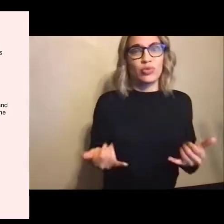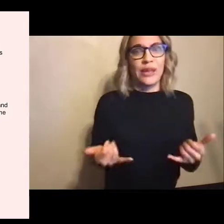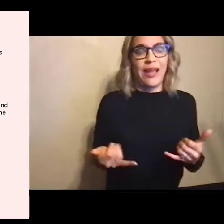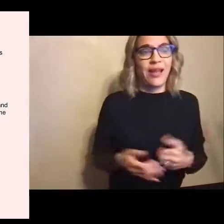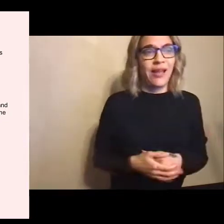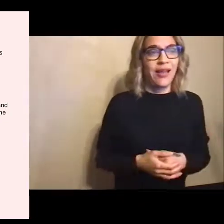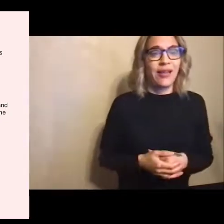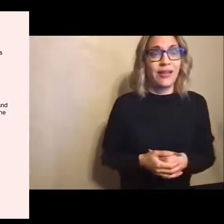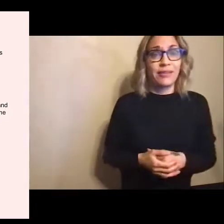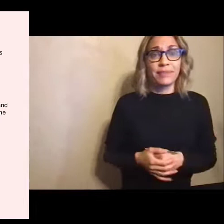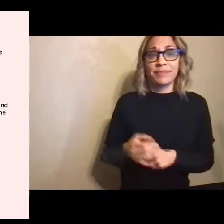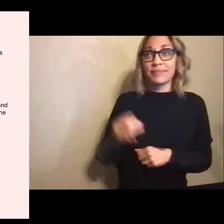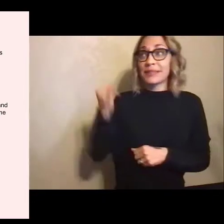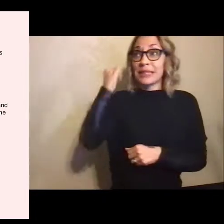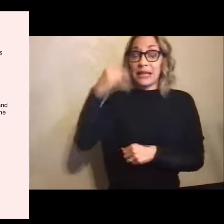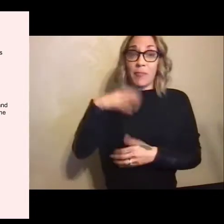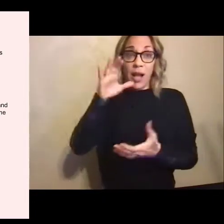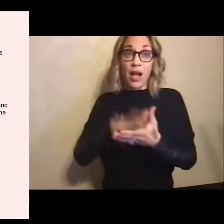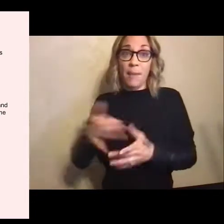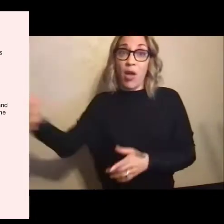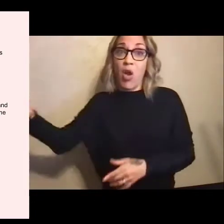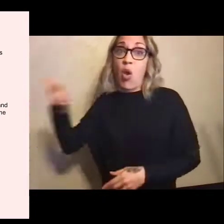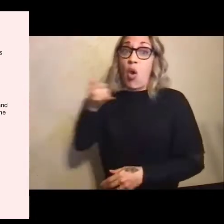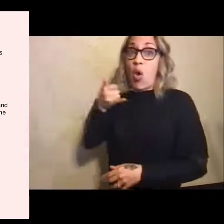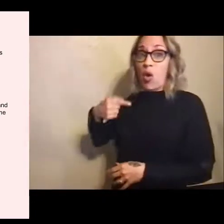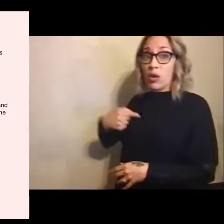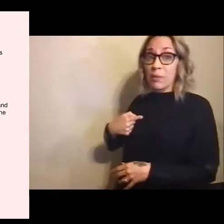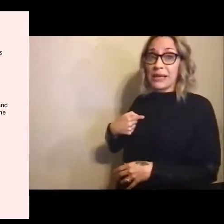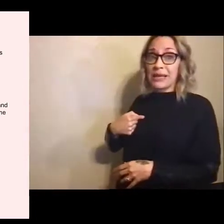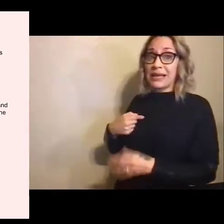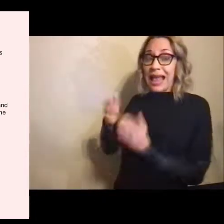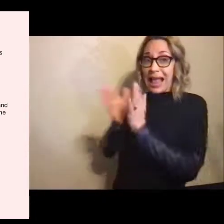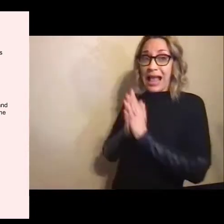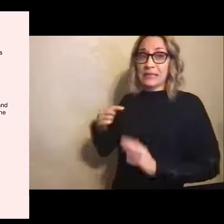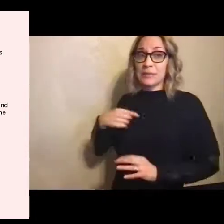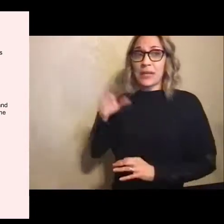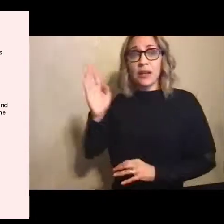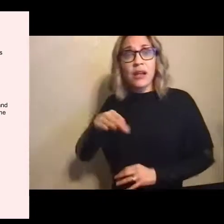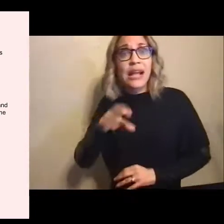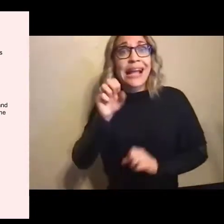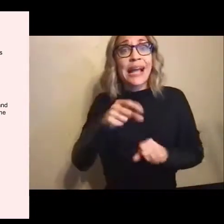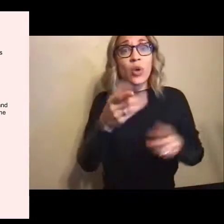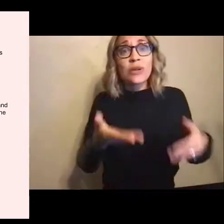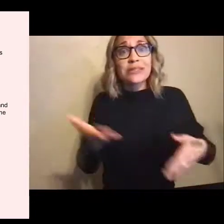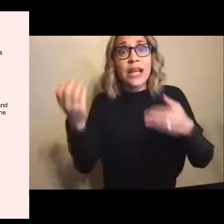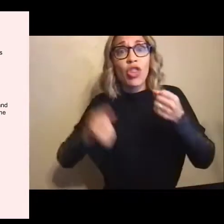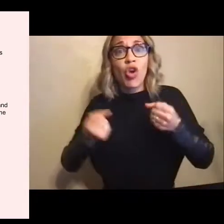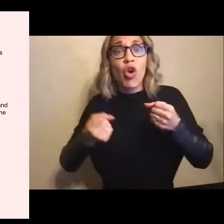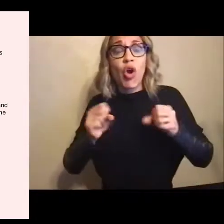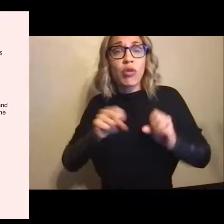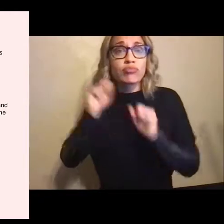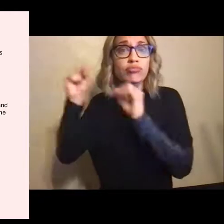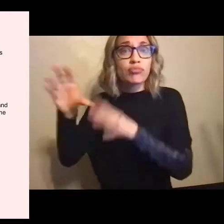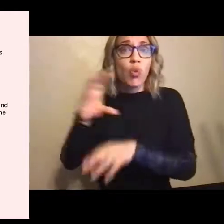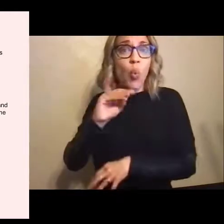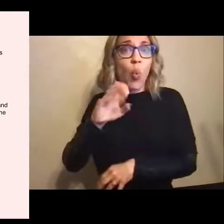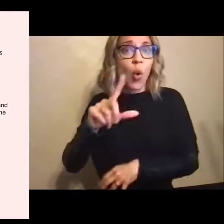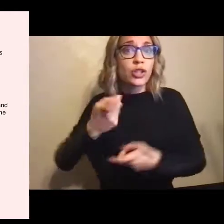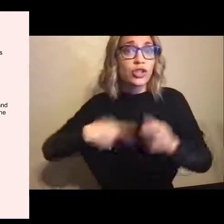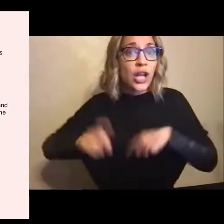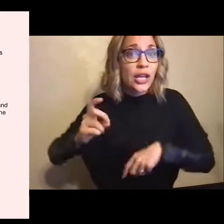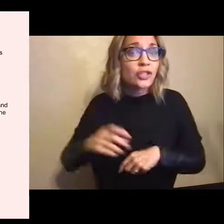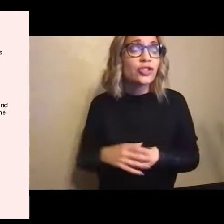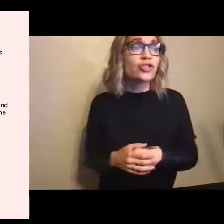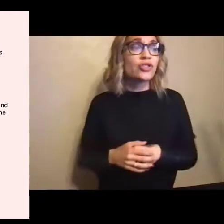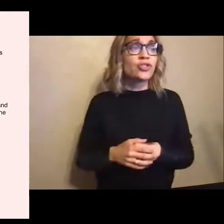the importance, of that and was really supportive. So if my husband calls me and asks me, if I can take